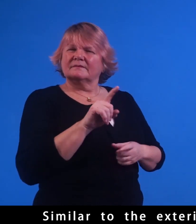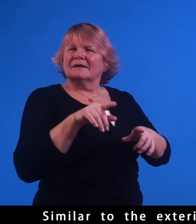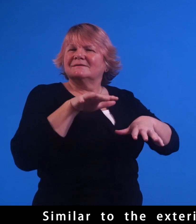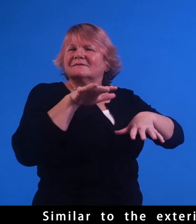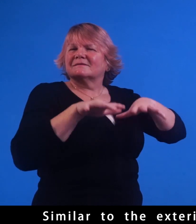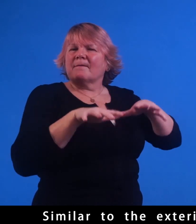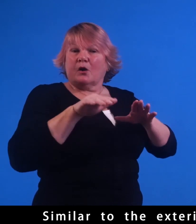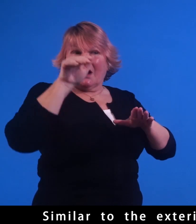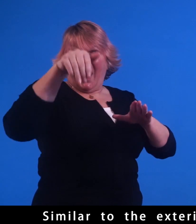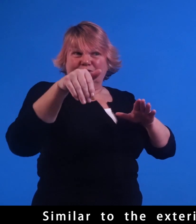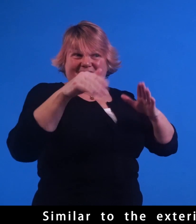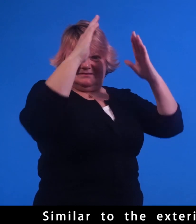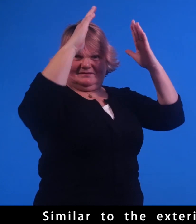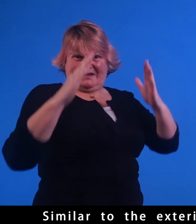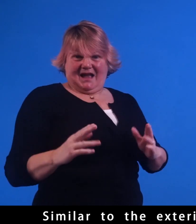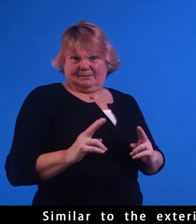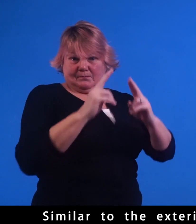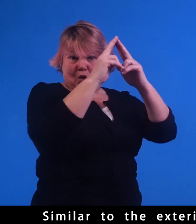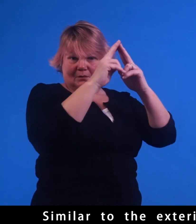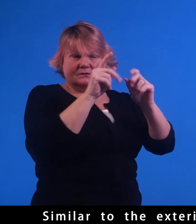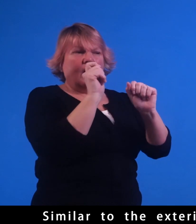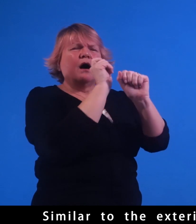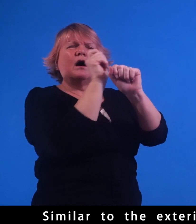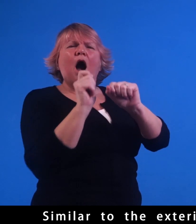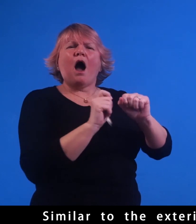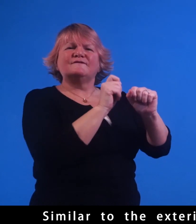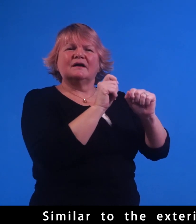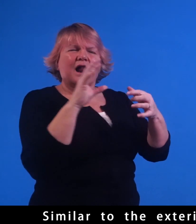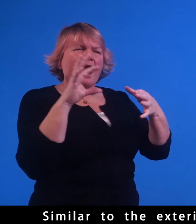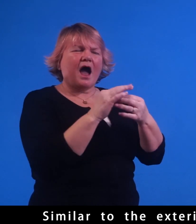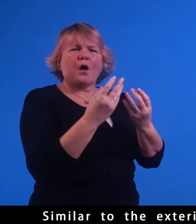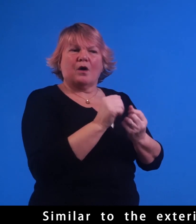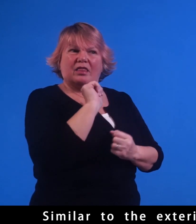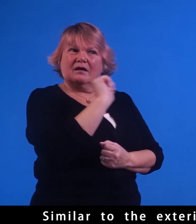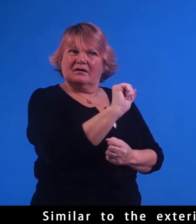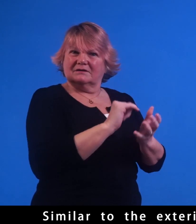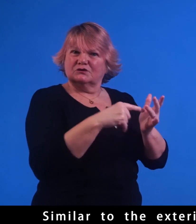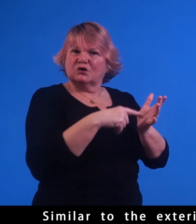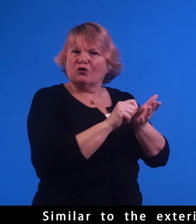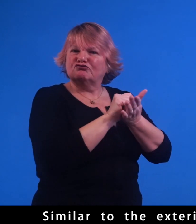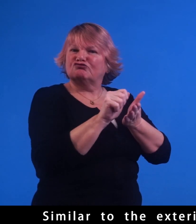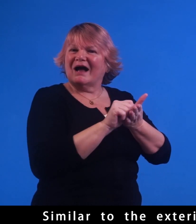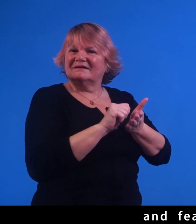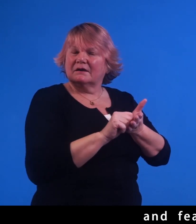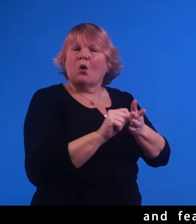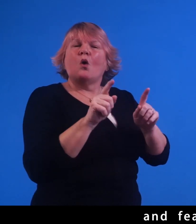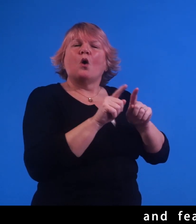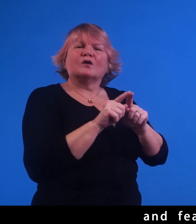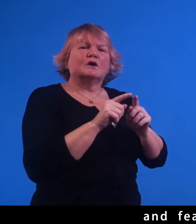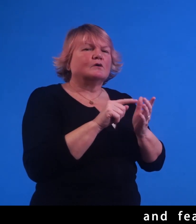Similar to the exterior facade of the monument, these carvings relate to the writings of Scott and